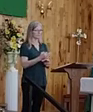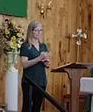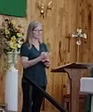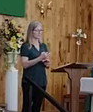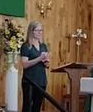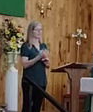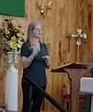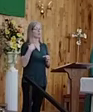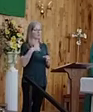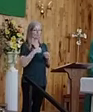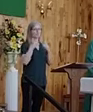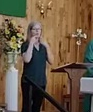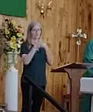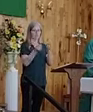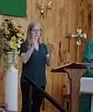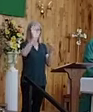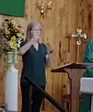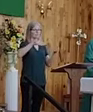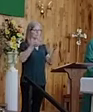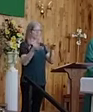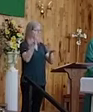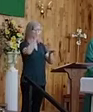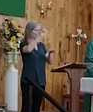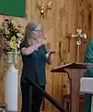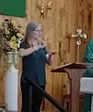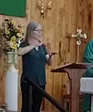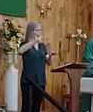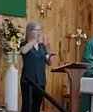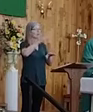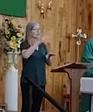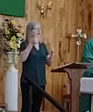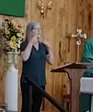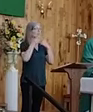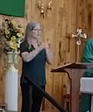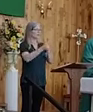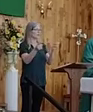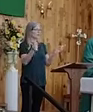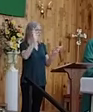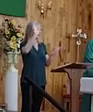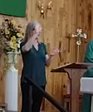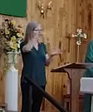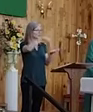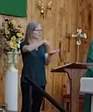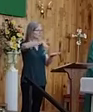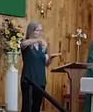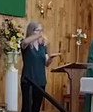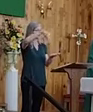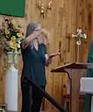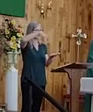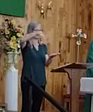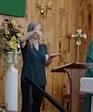We proclaim your death, O Lord, and profess your